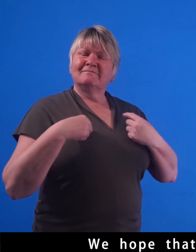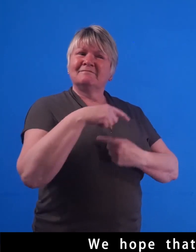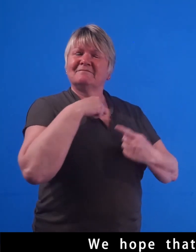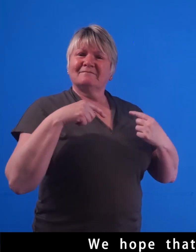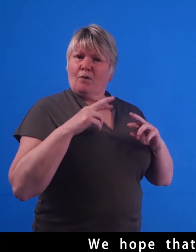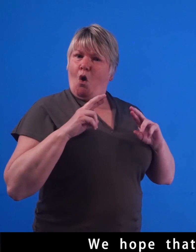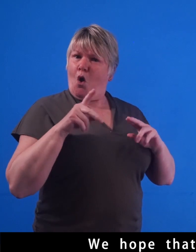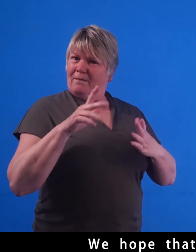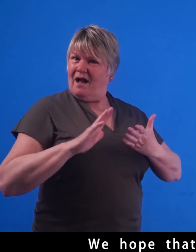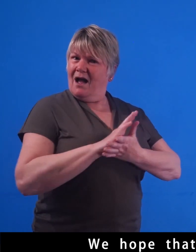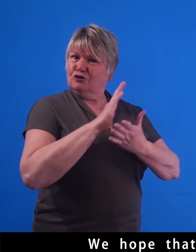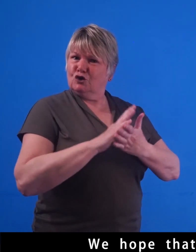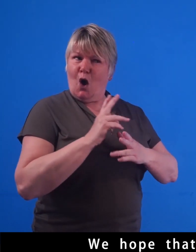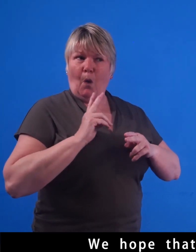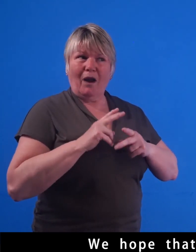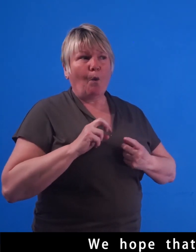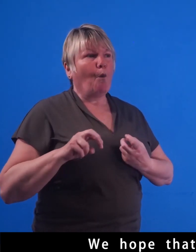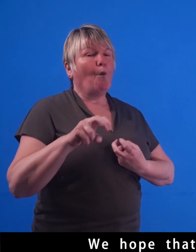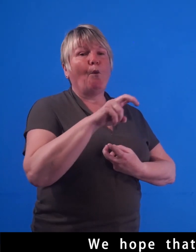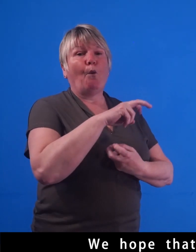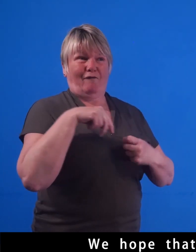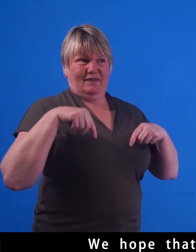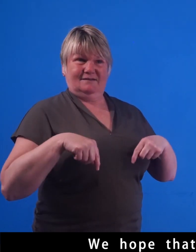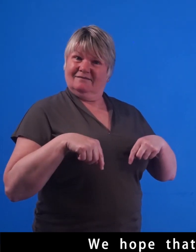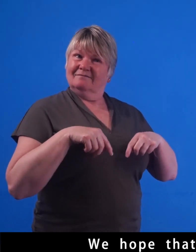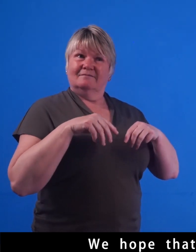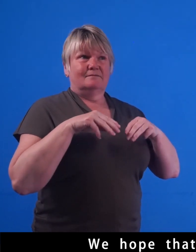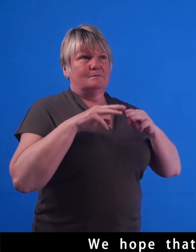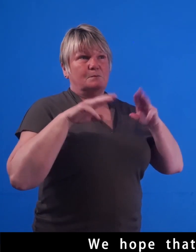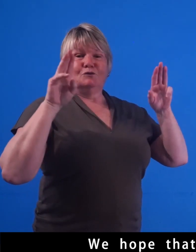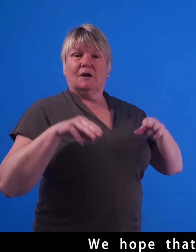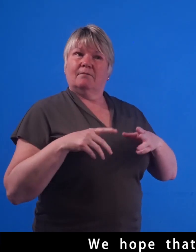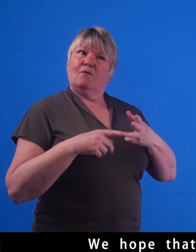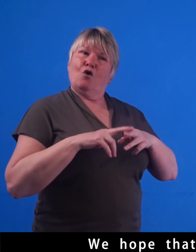We hope that you've enjoyed this whistle-stop tour of the Museum of Childhood.